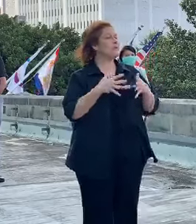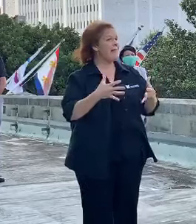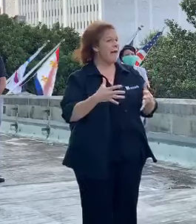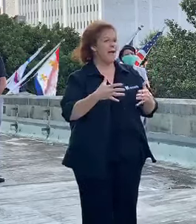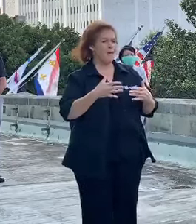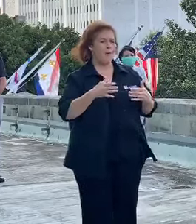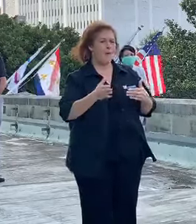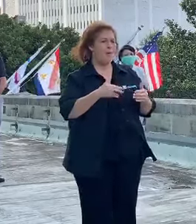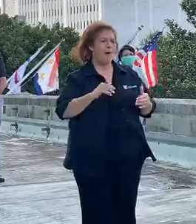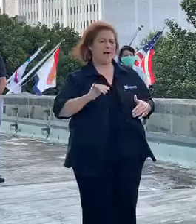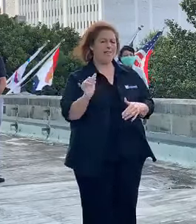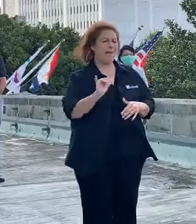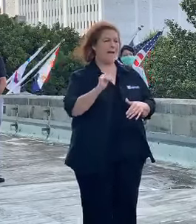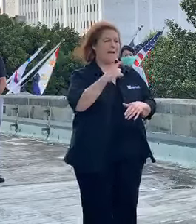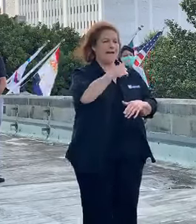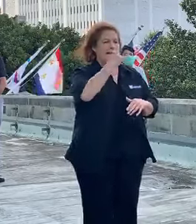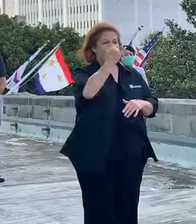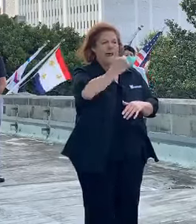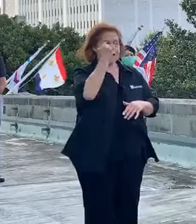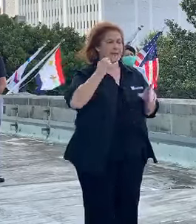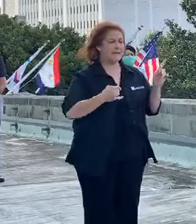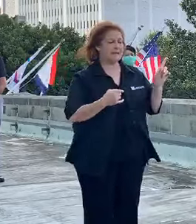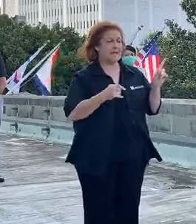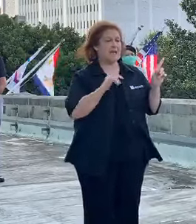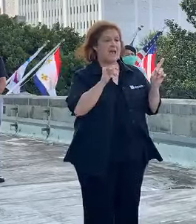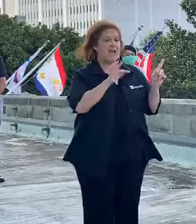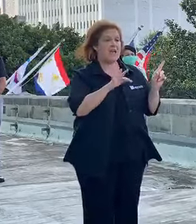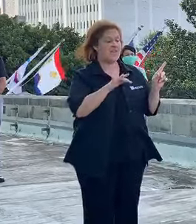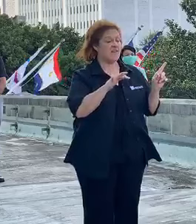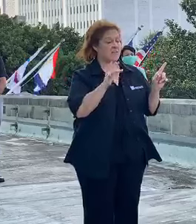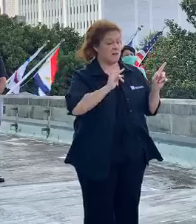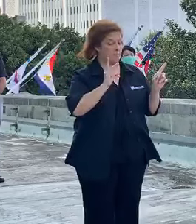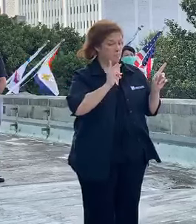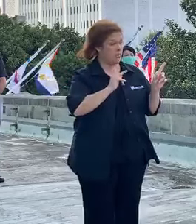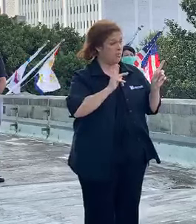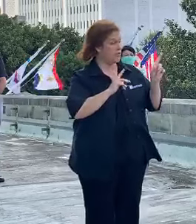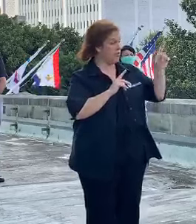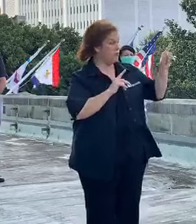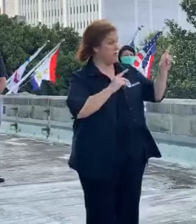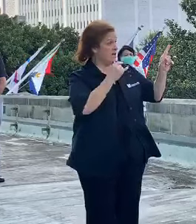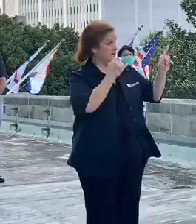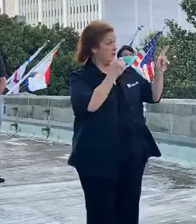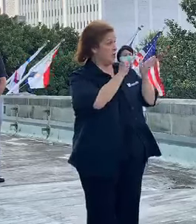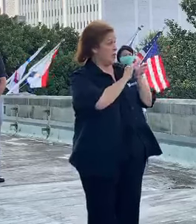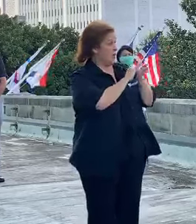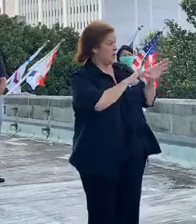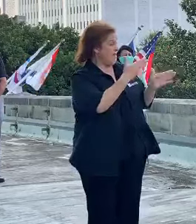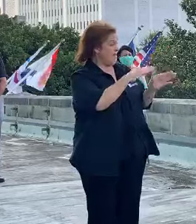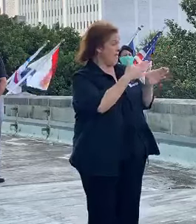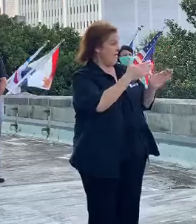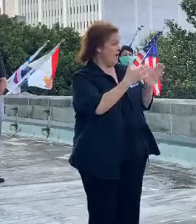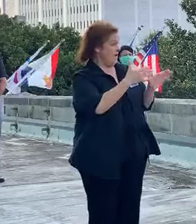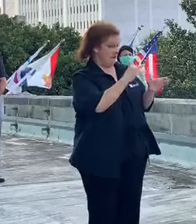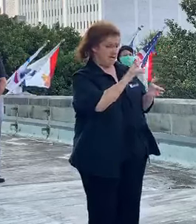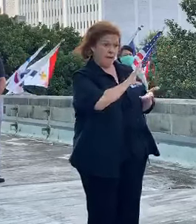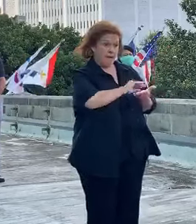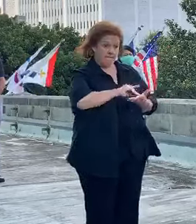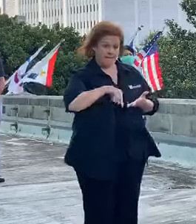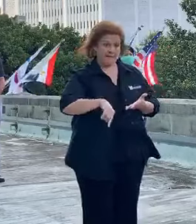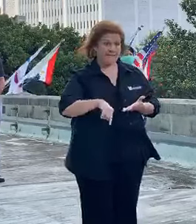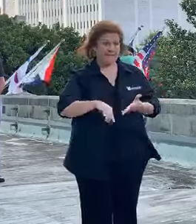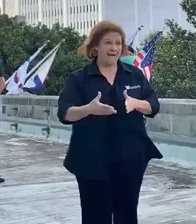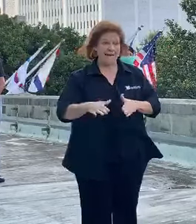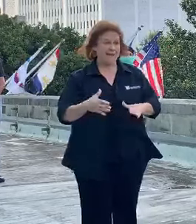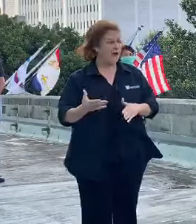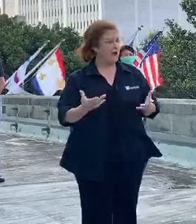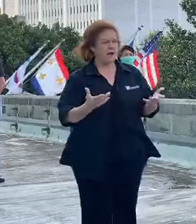Italy. If we had lost the same number of people that they lost in New York, can you imagine the condition we'd be in? We